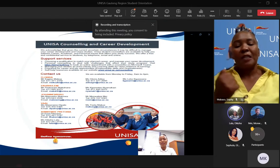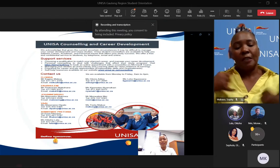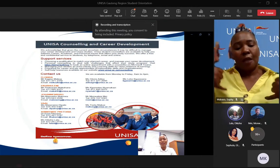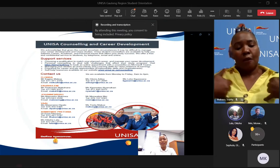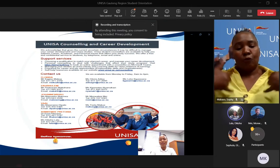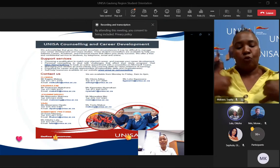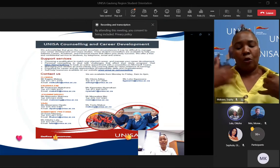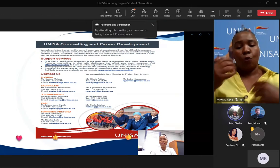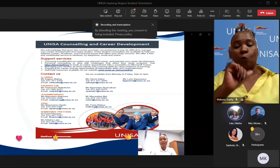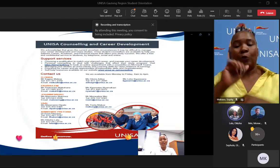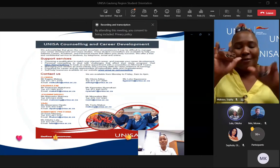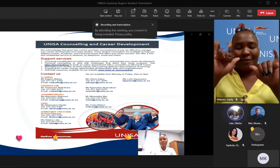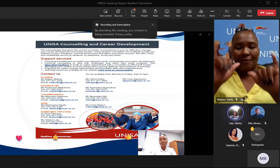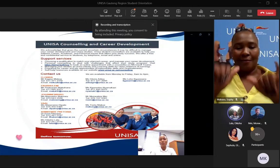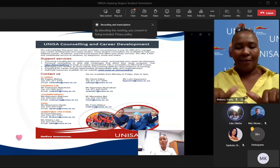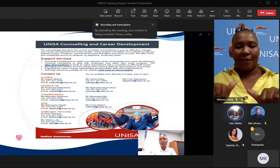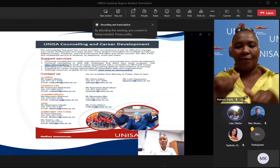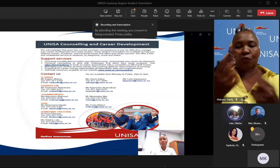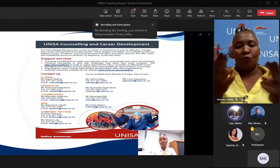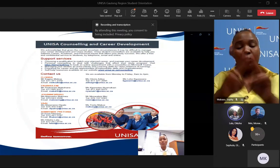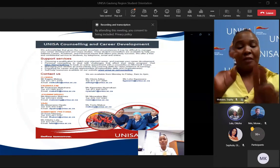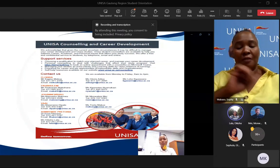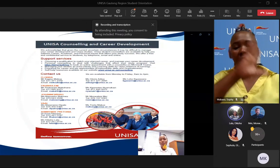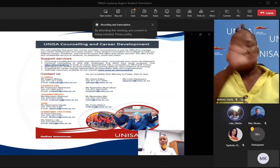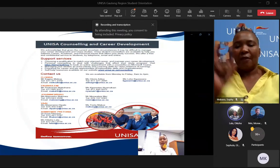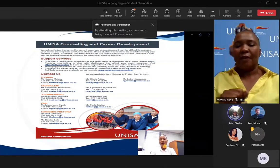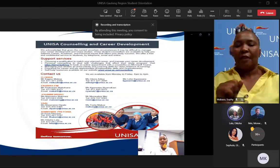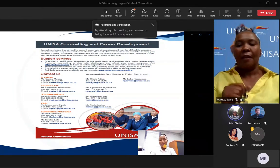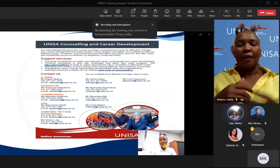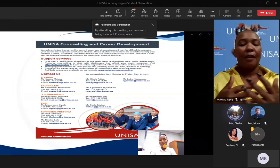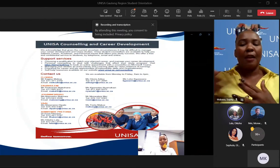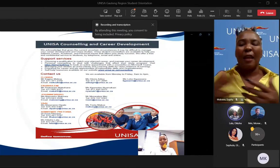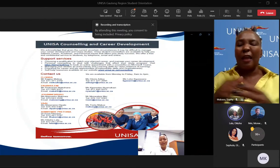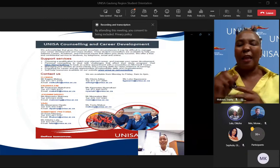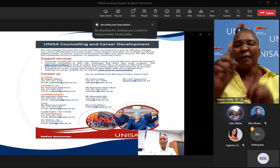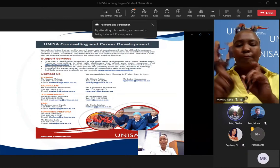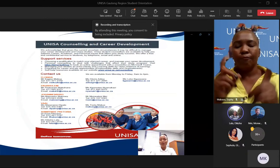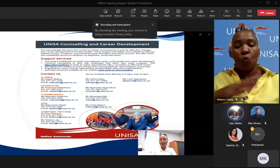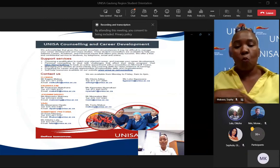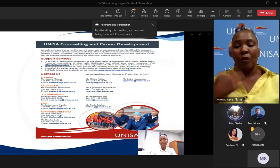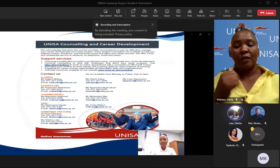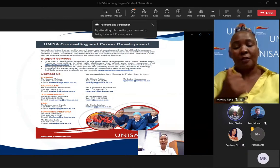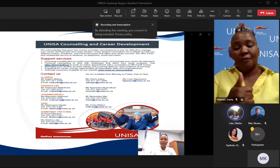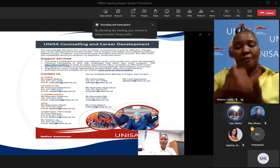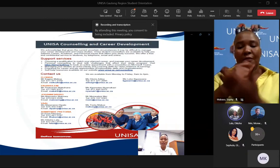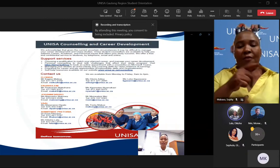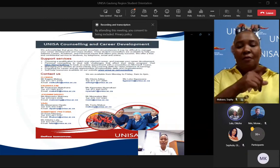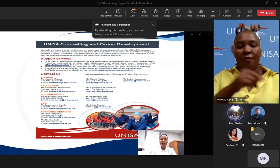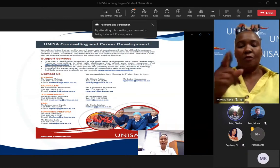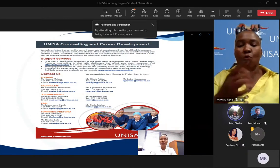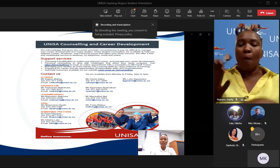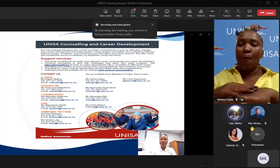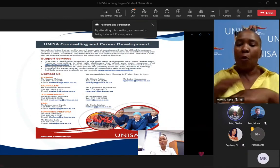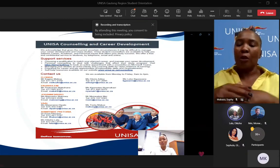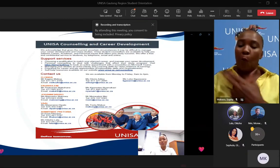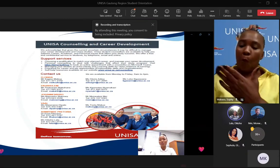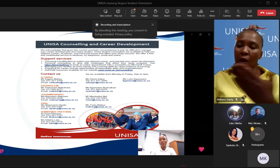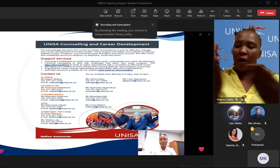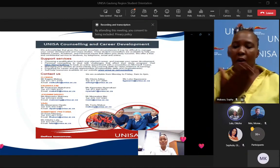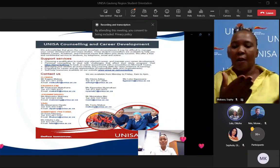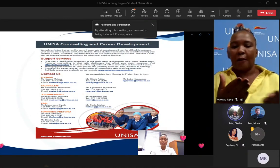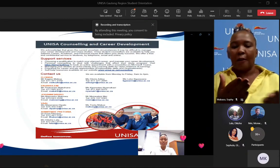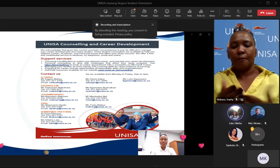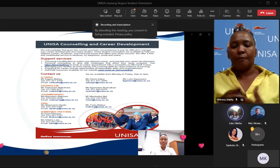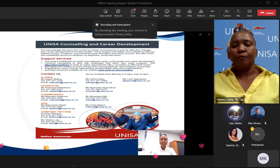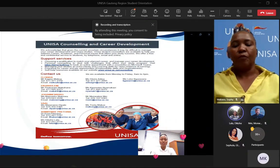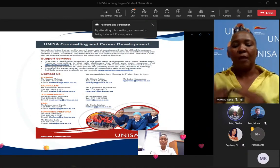unisa and whenever you have any issues that you want to run by us you are more than welcome to come to us and thank you